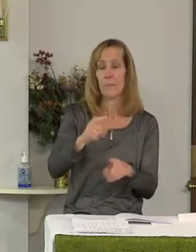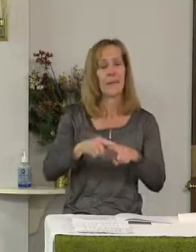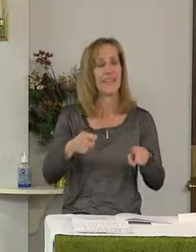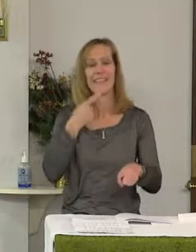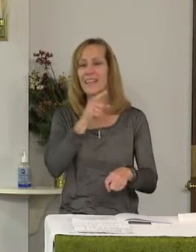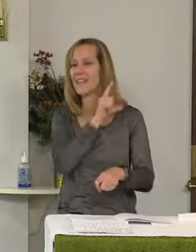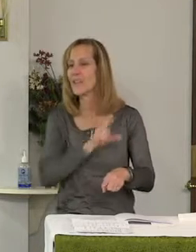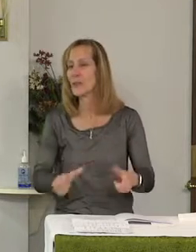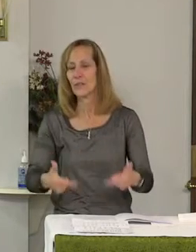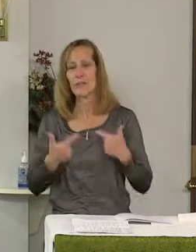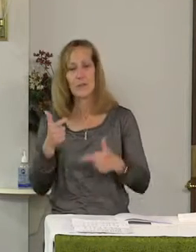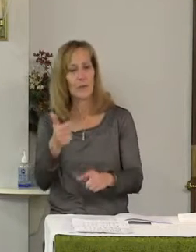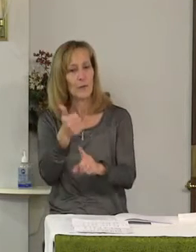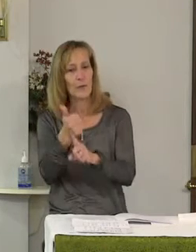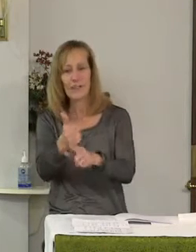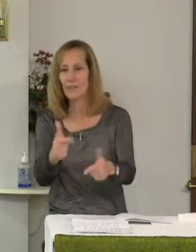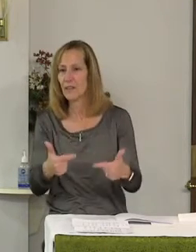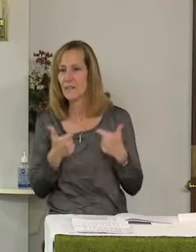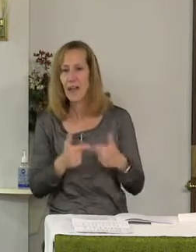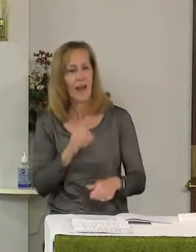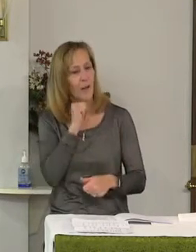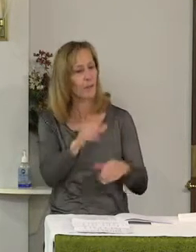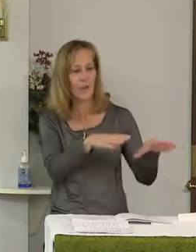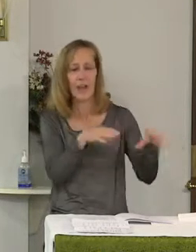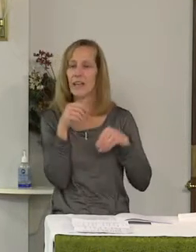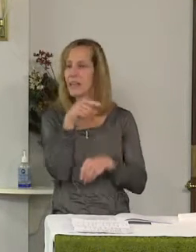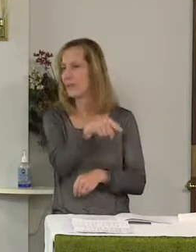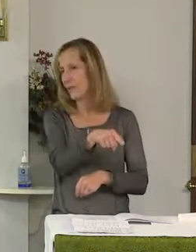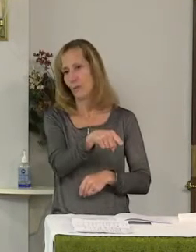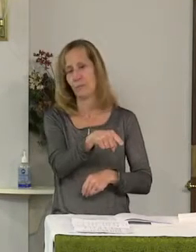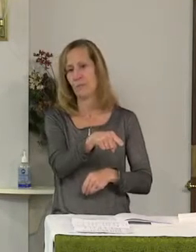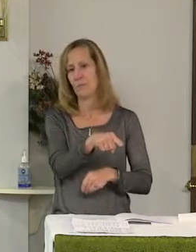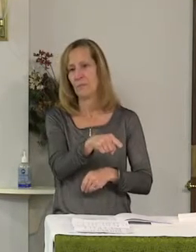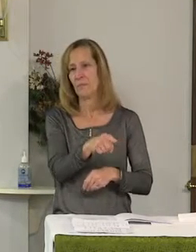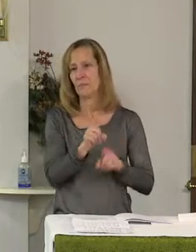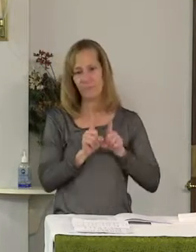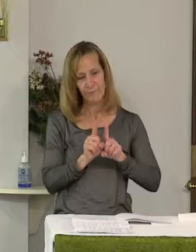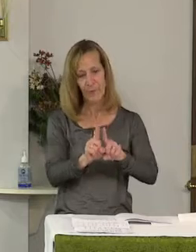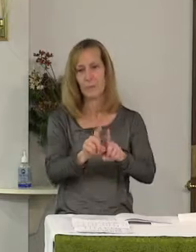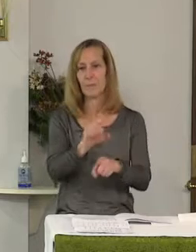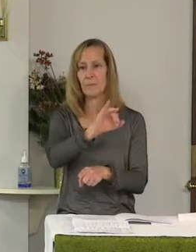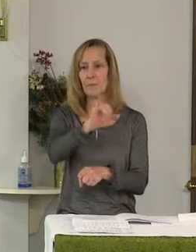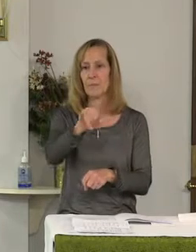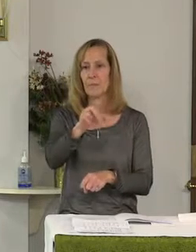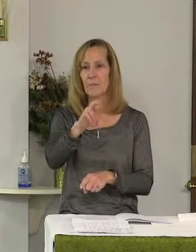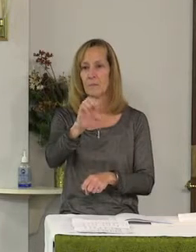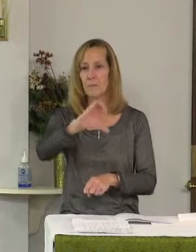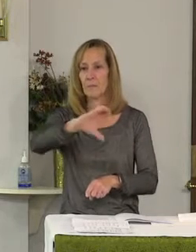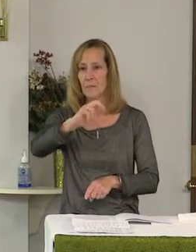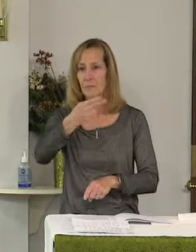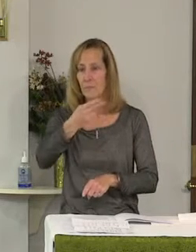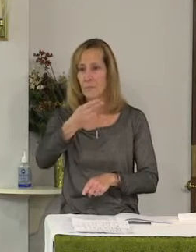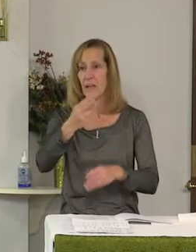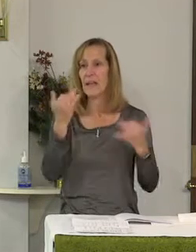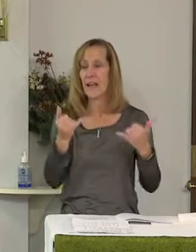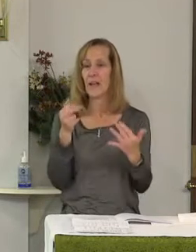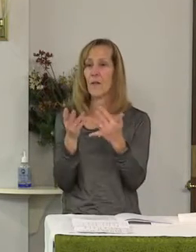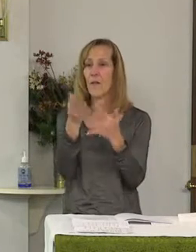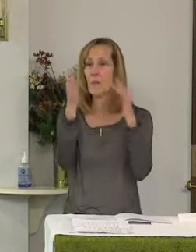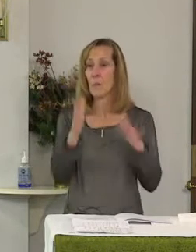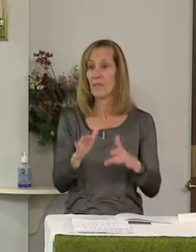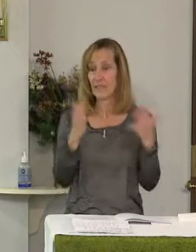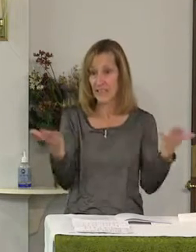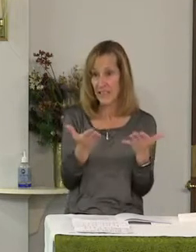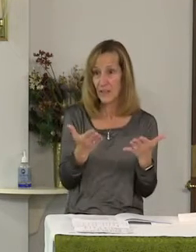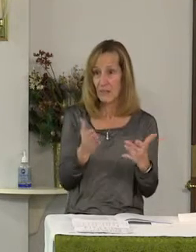the Lord lives and as you yourself live, I will not leave you." So they came to Jericho. The company of prophets who were at